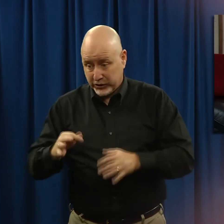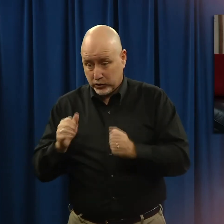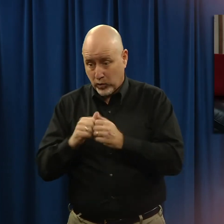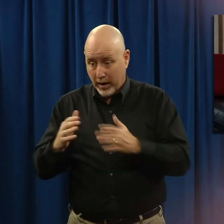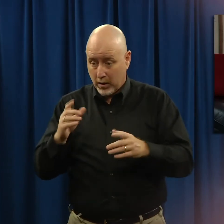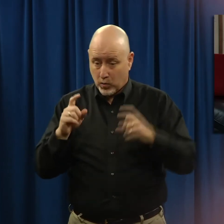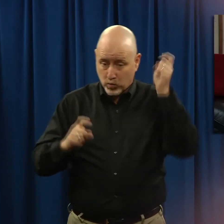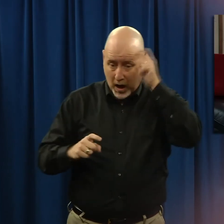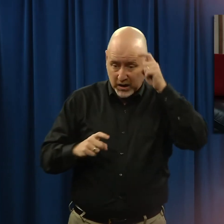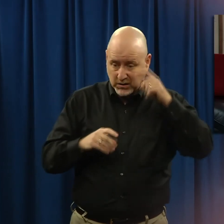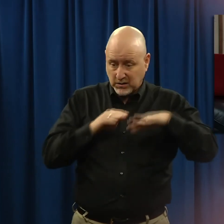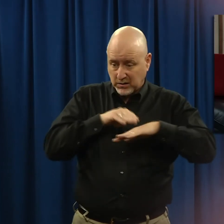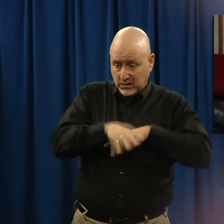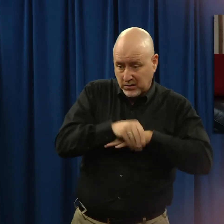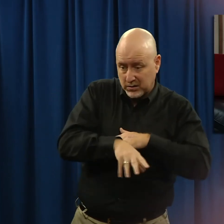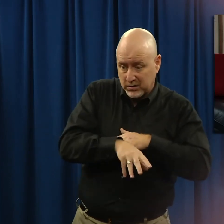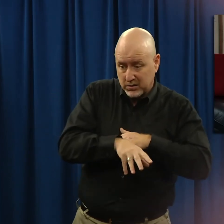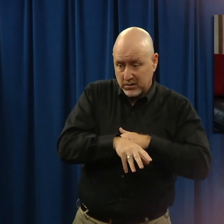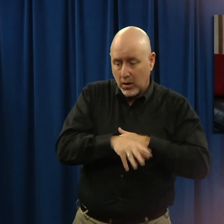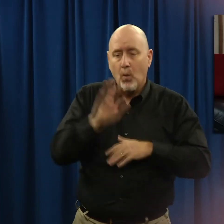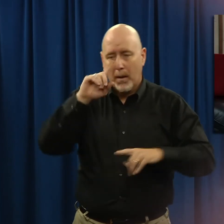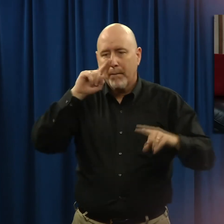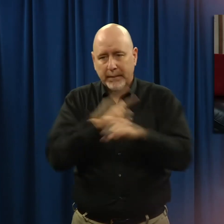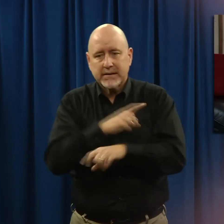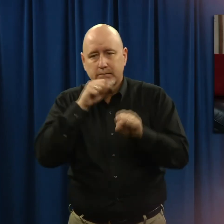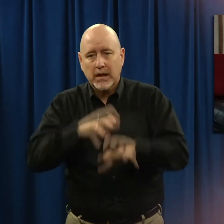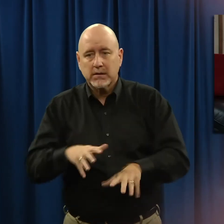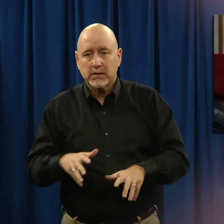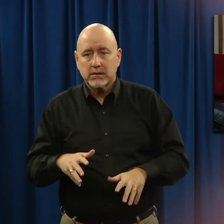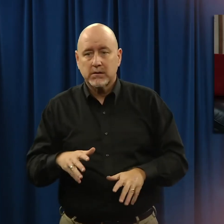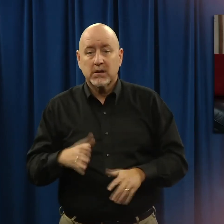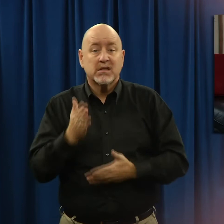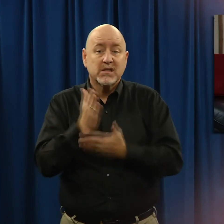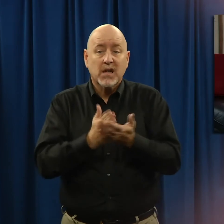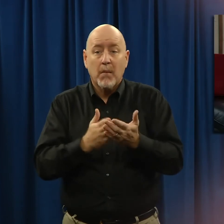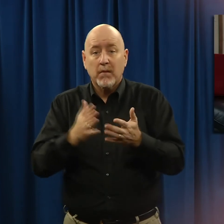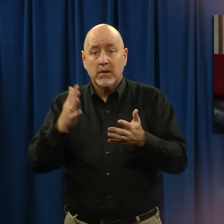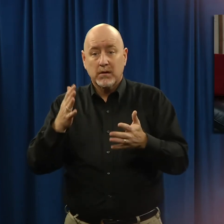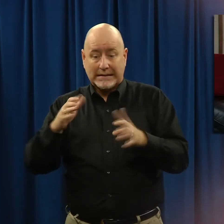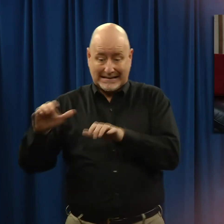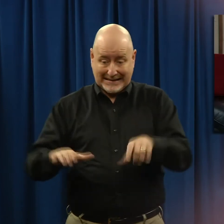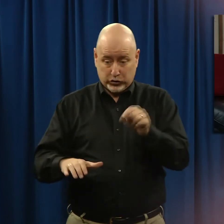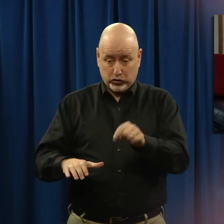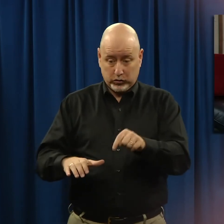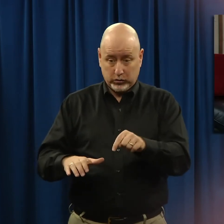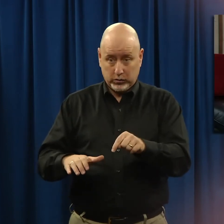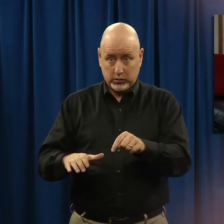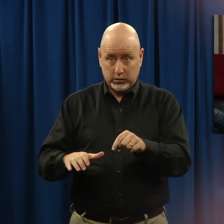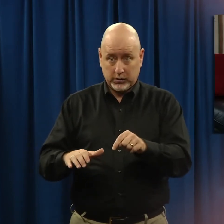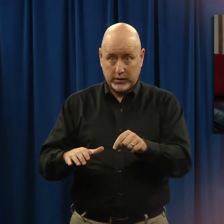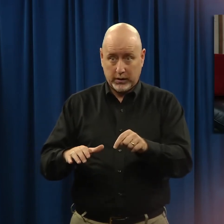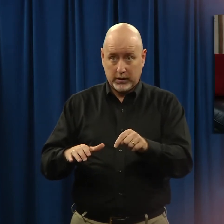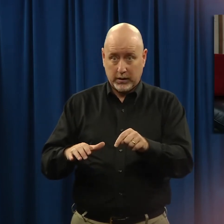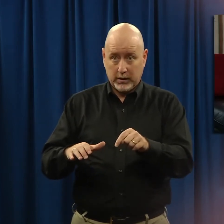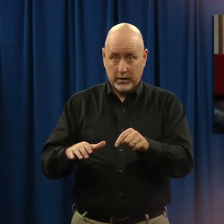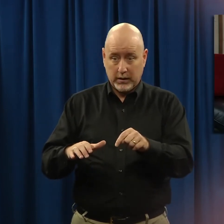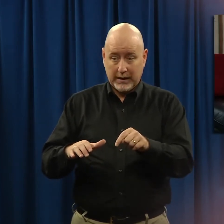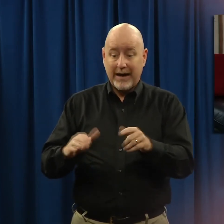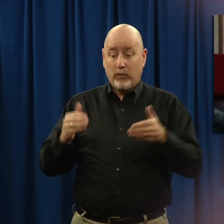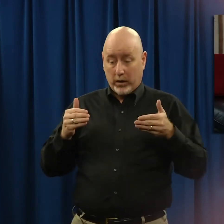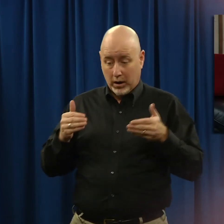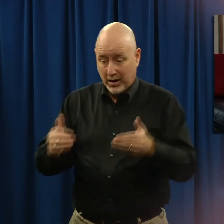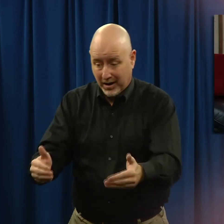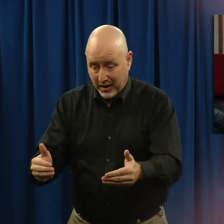miss out on these blessings. There are some things, some actions that if we do them, we